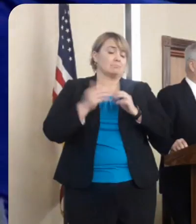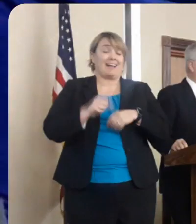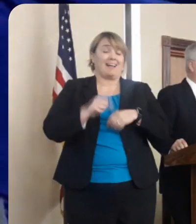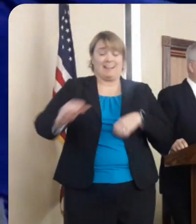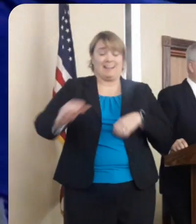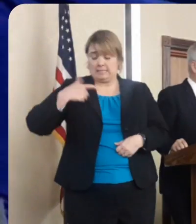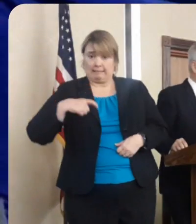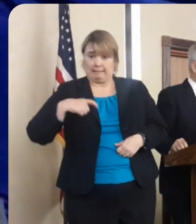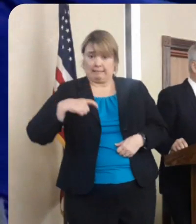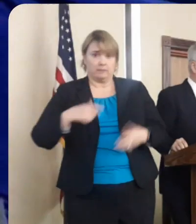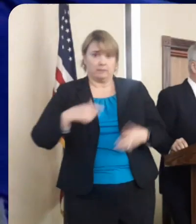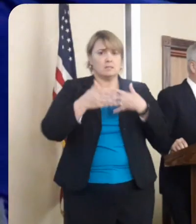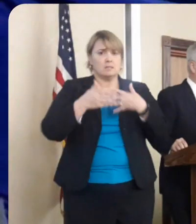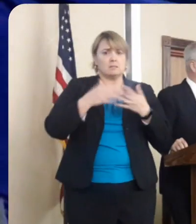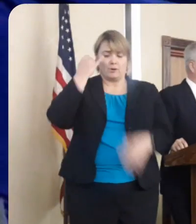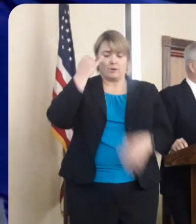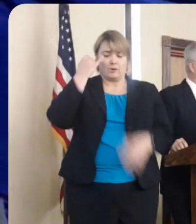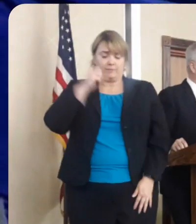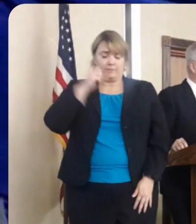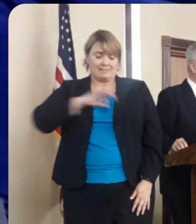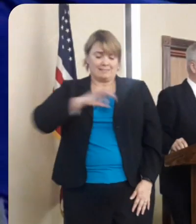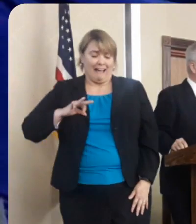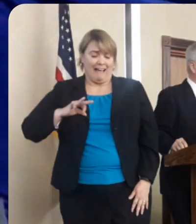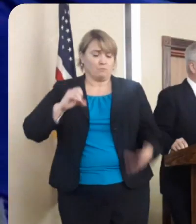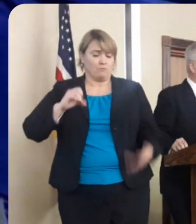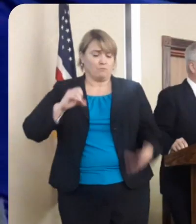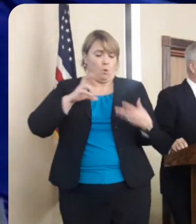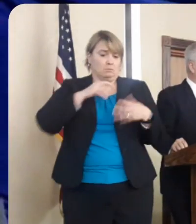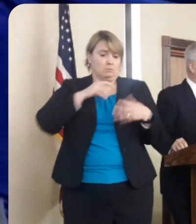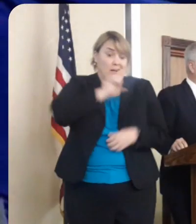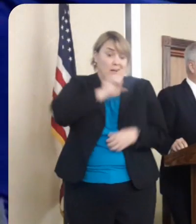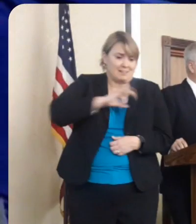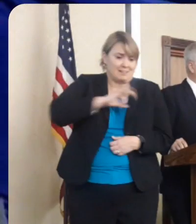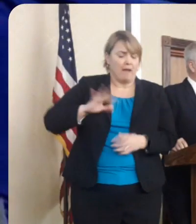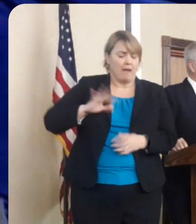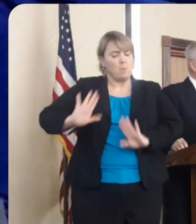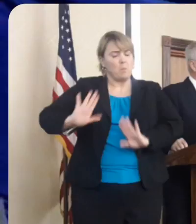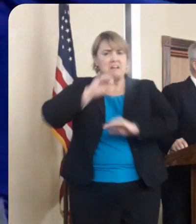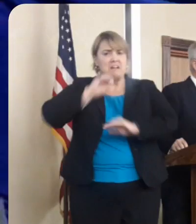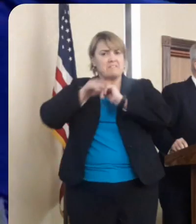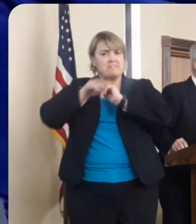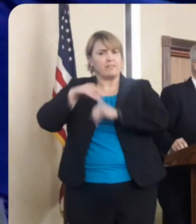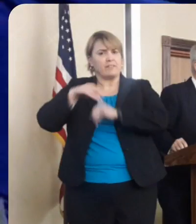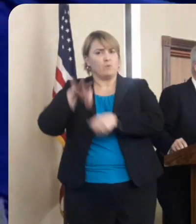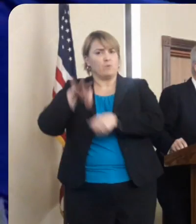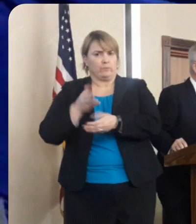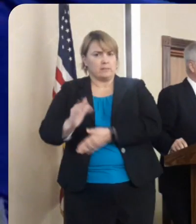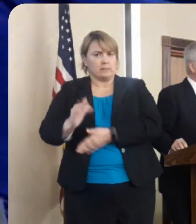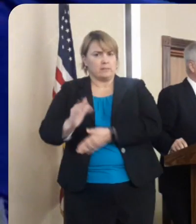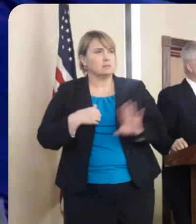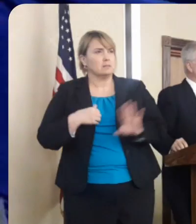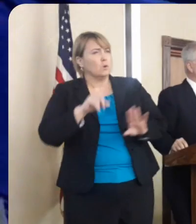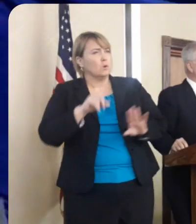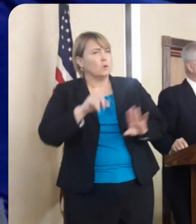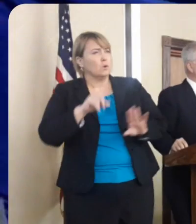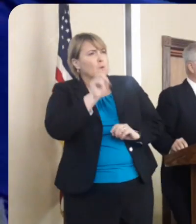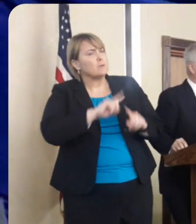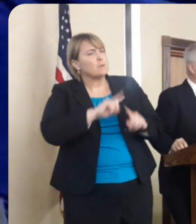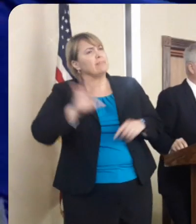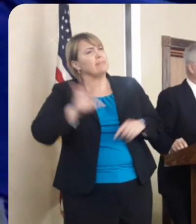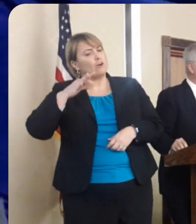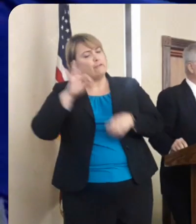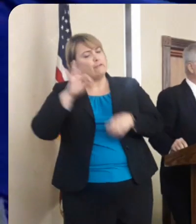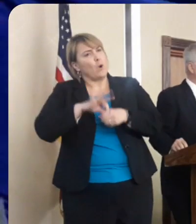do anything with their own voting rights. Okay, and the voting rights and their ability to address committees. I think there's